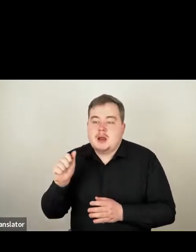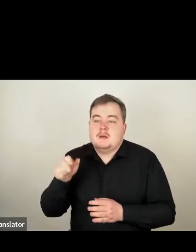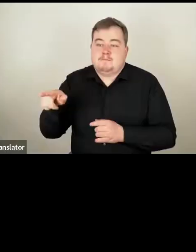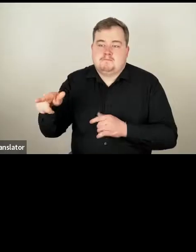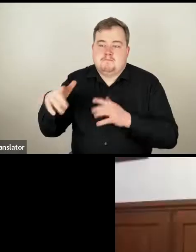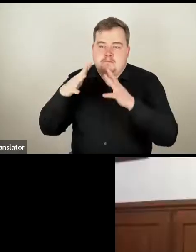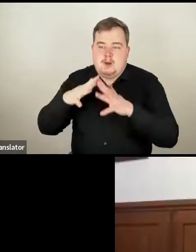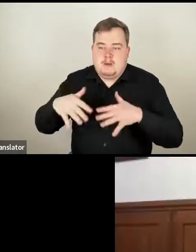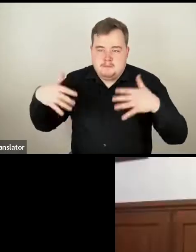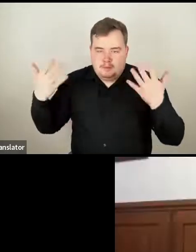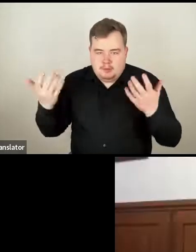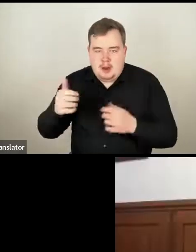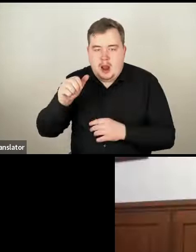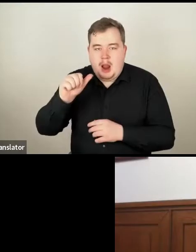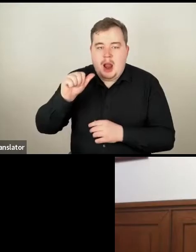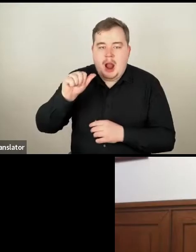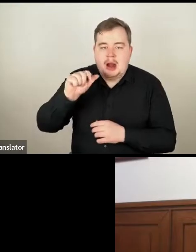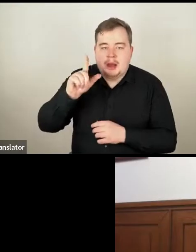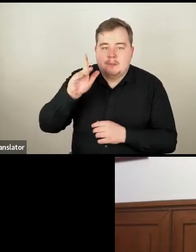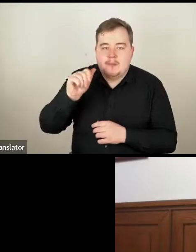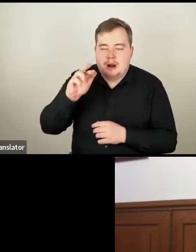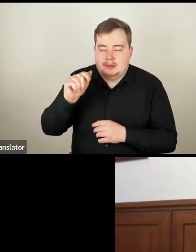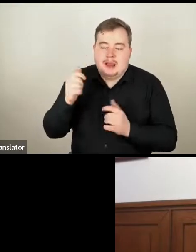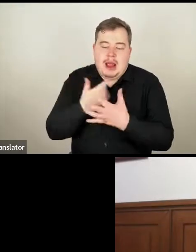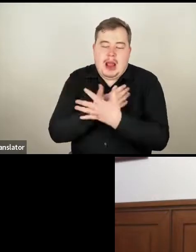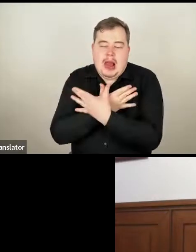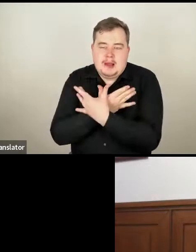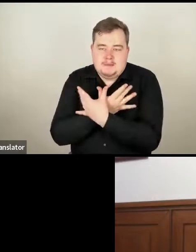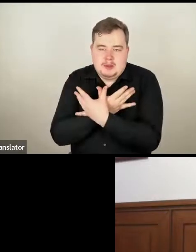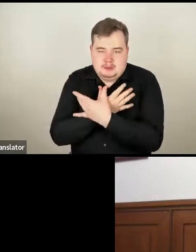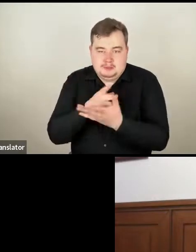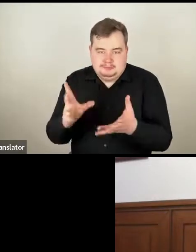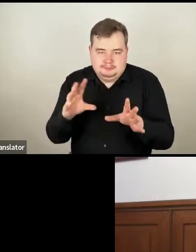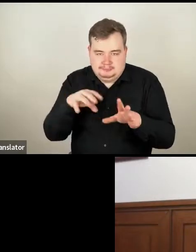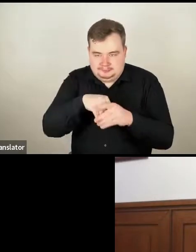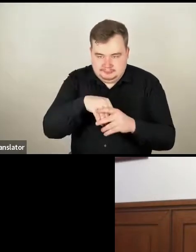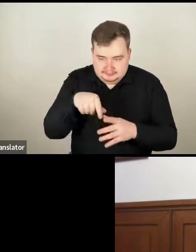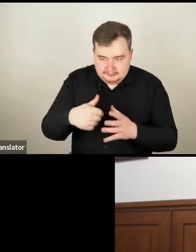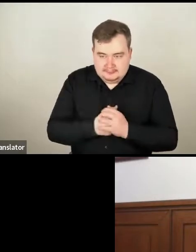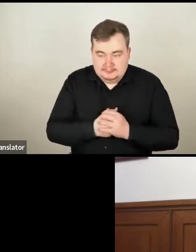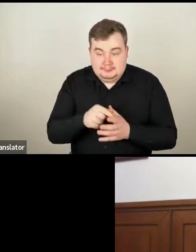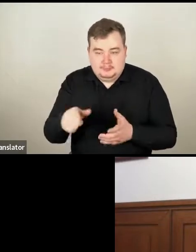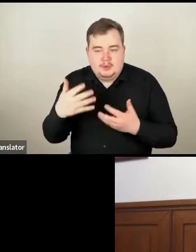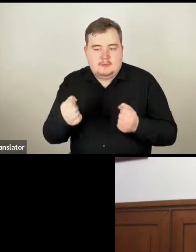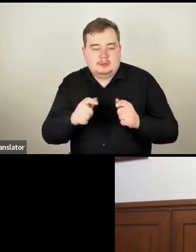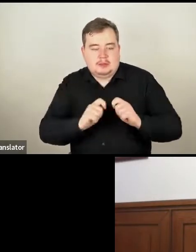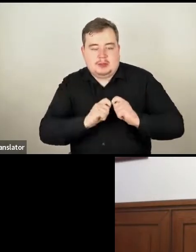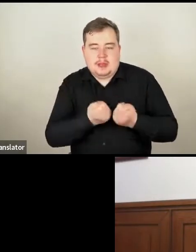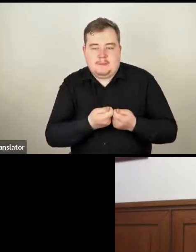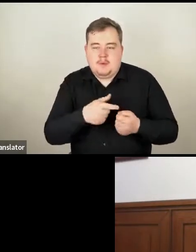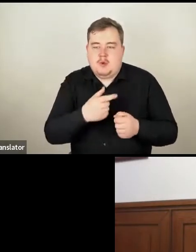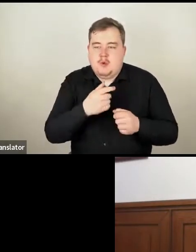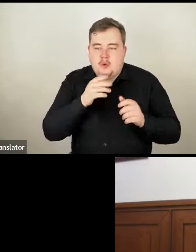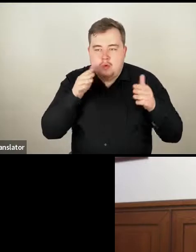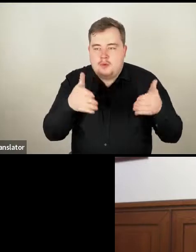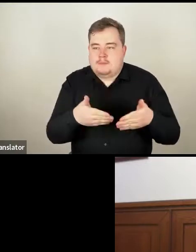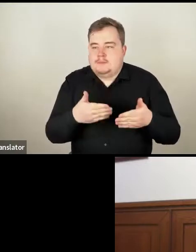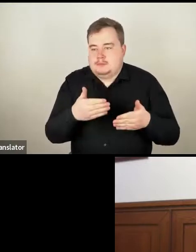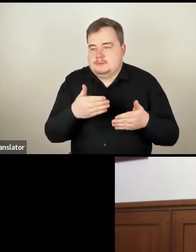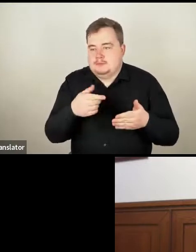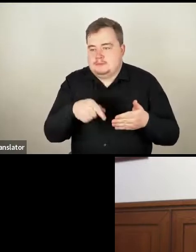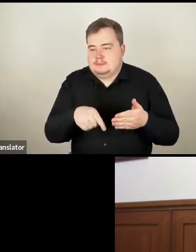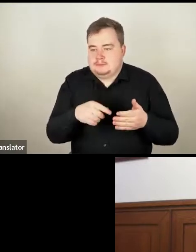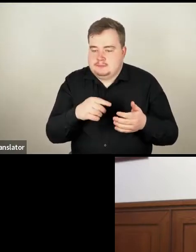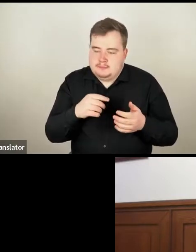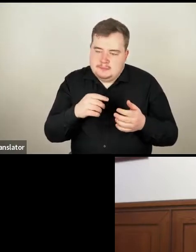and chair of one of the key committees in the Parliament, the committee who's in charge for